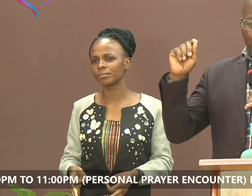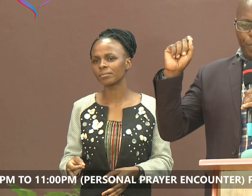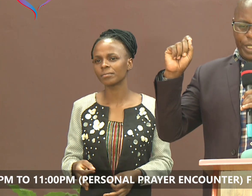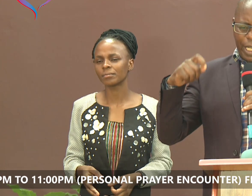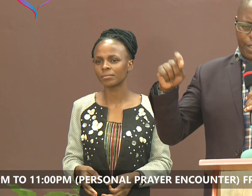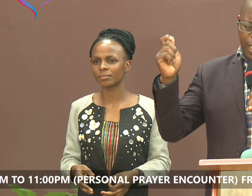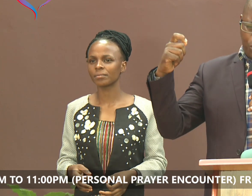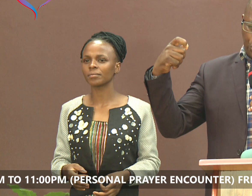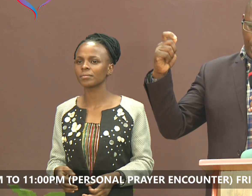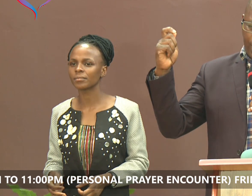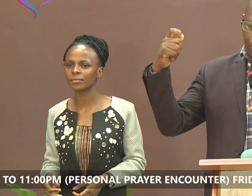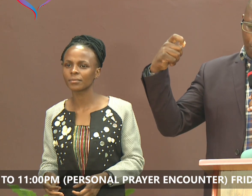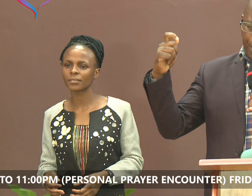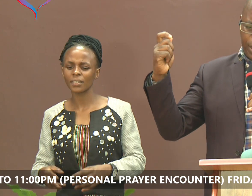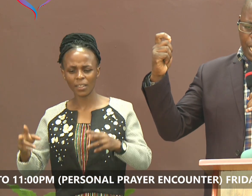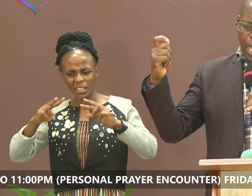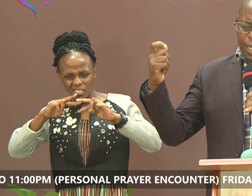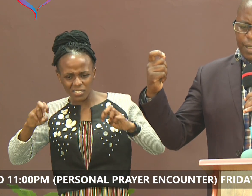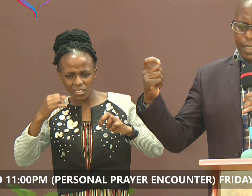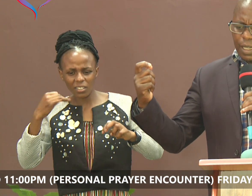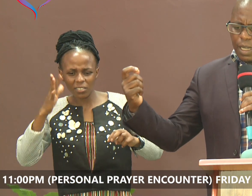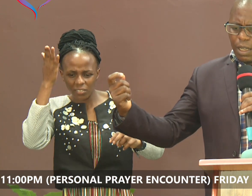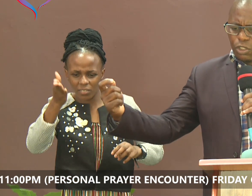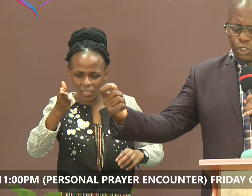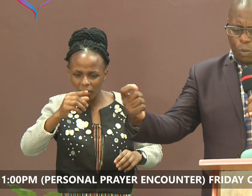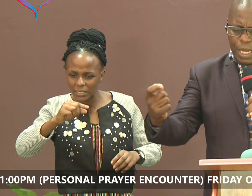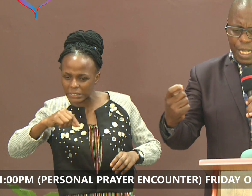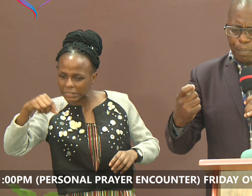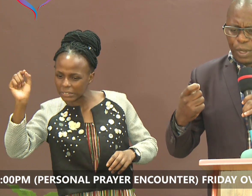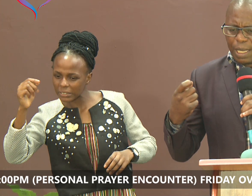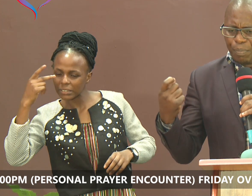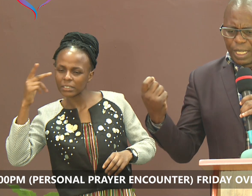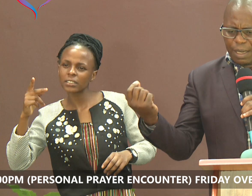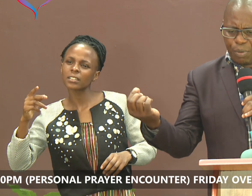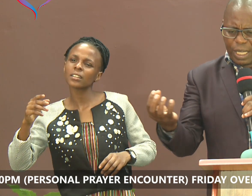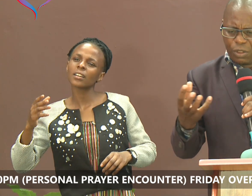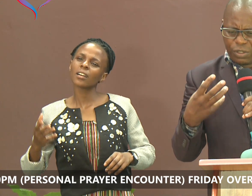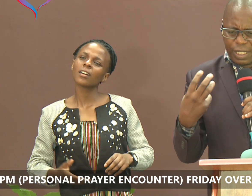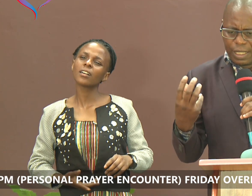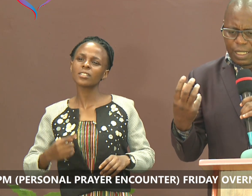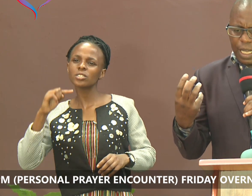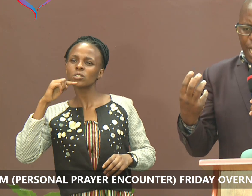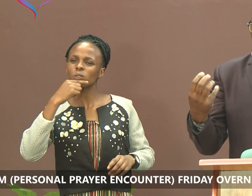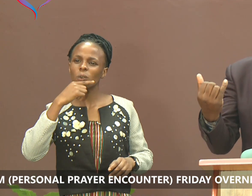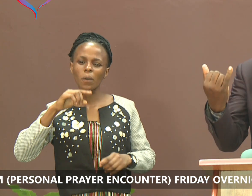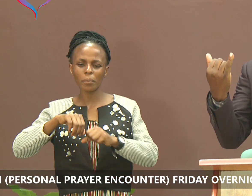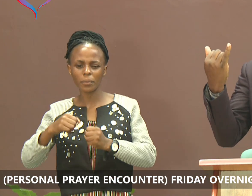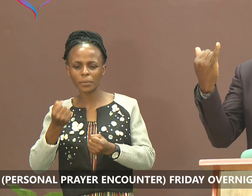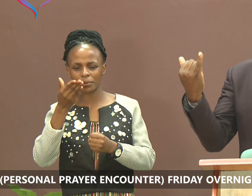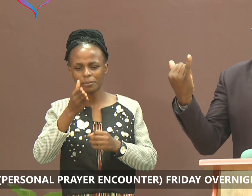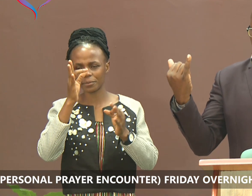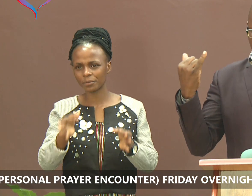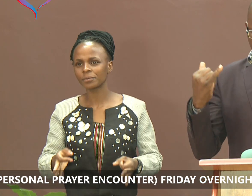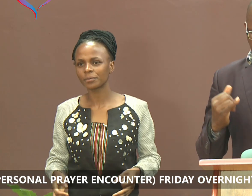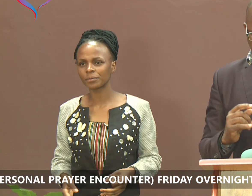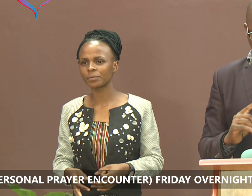giving you things to check in your marriage. Has social media broken those things? The first one I